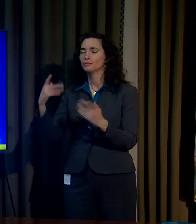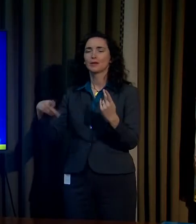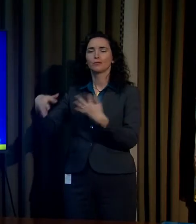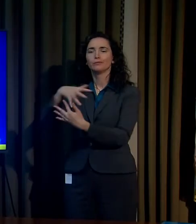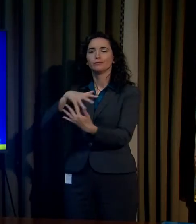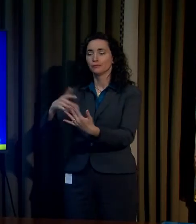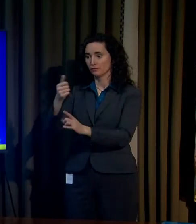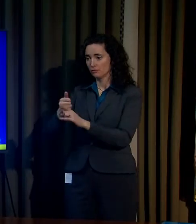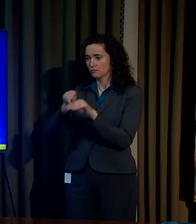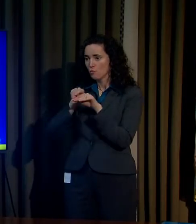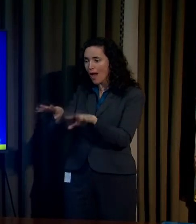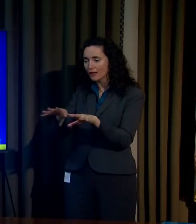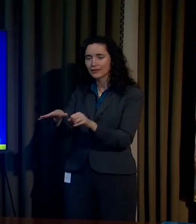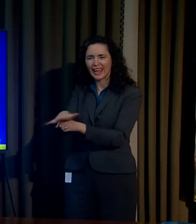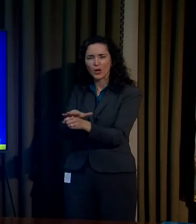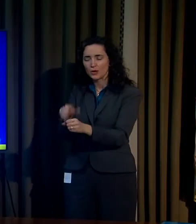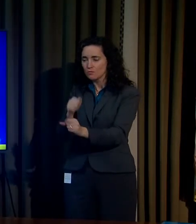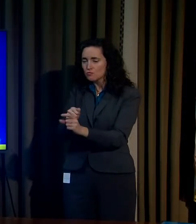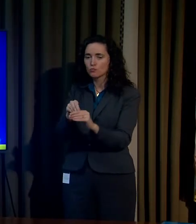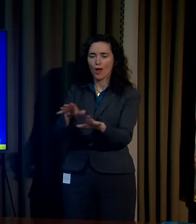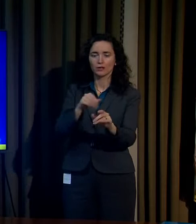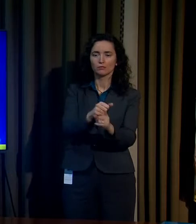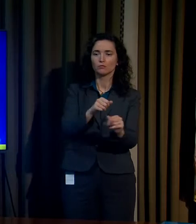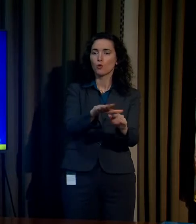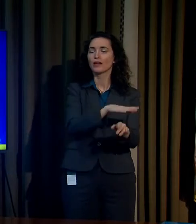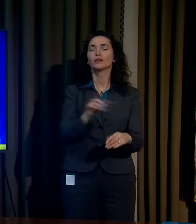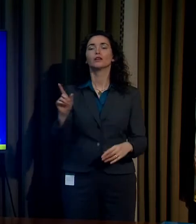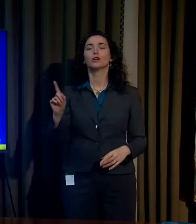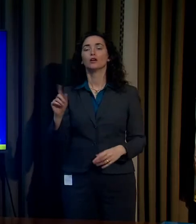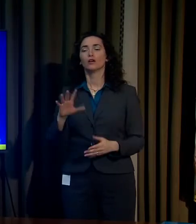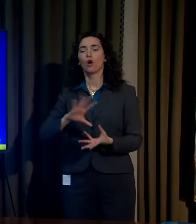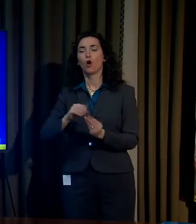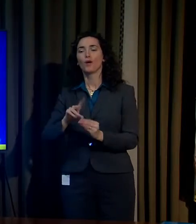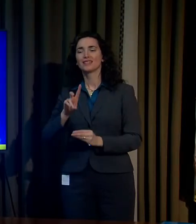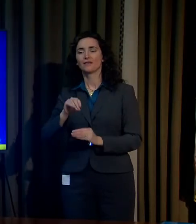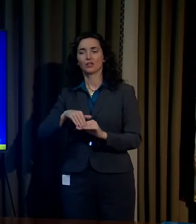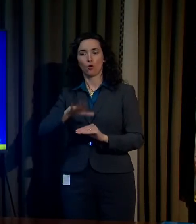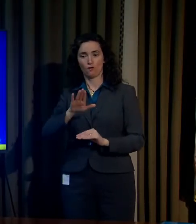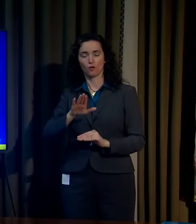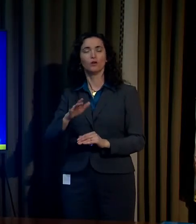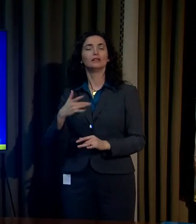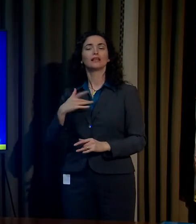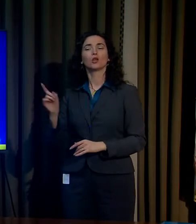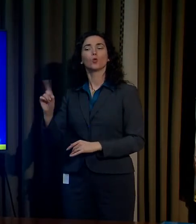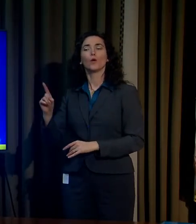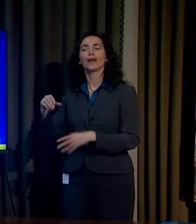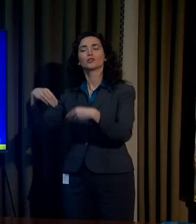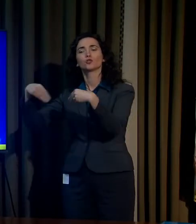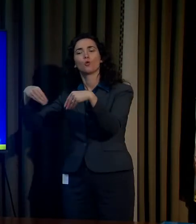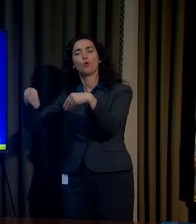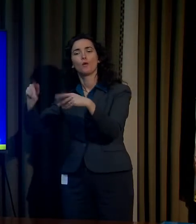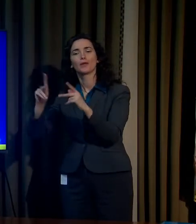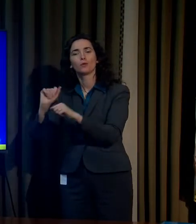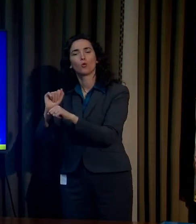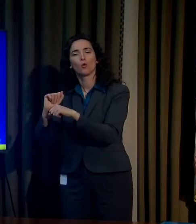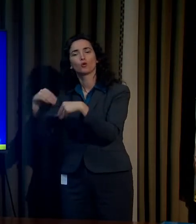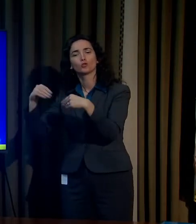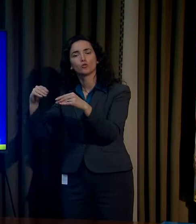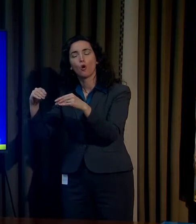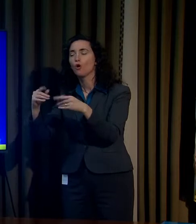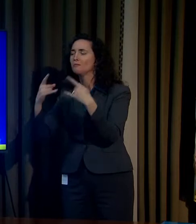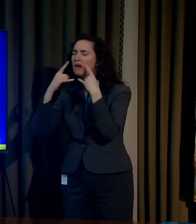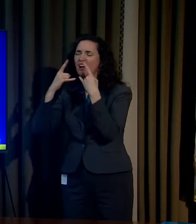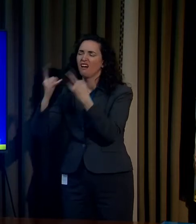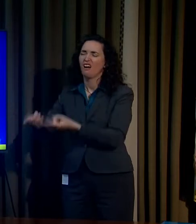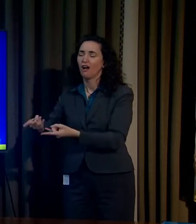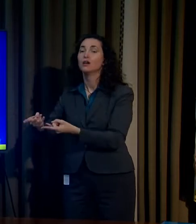Louisiana. And over half of those were in retail settings where there was not masking. So, for folks who go about their